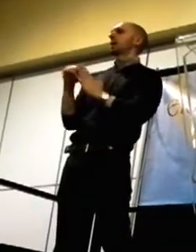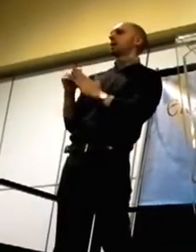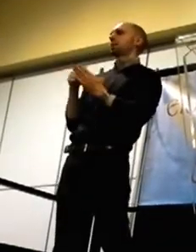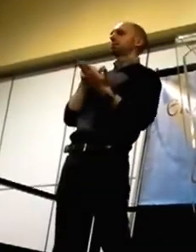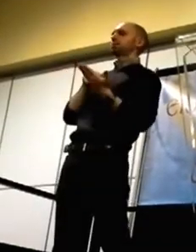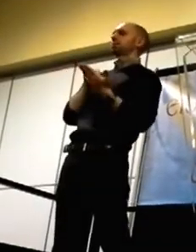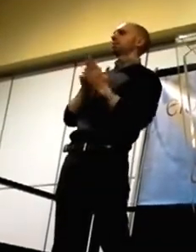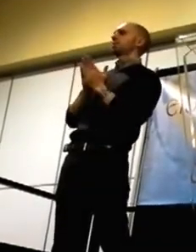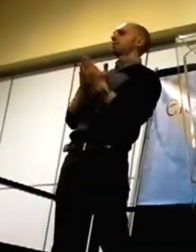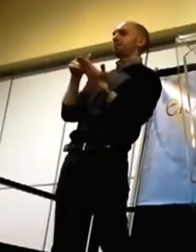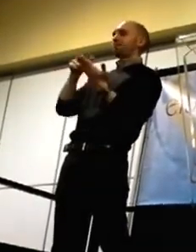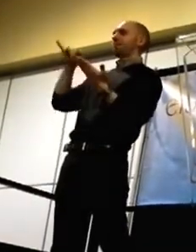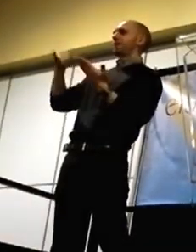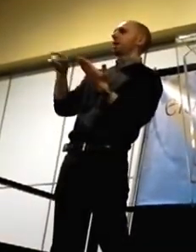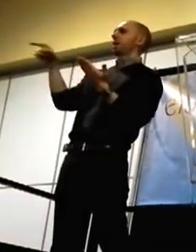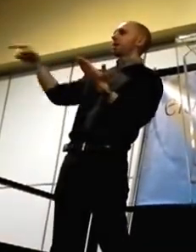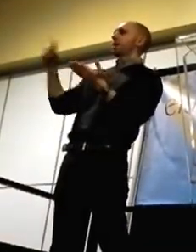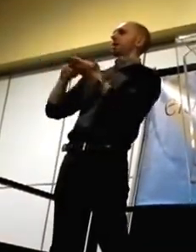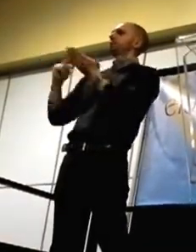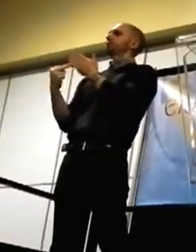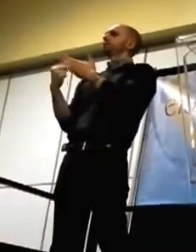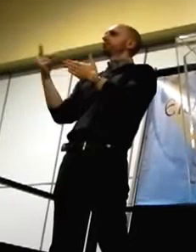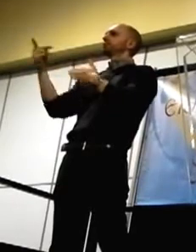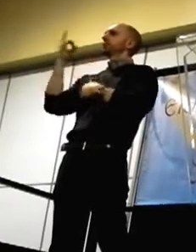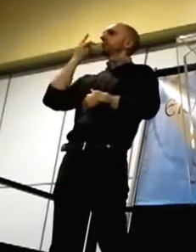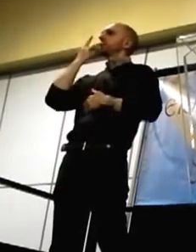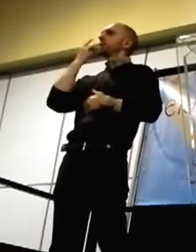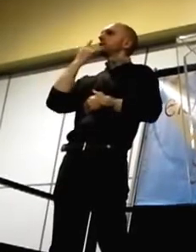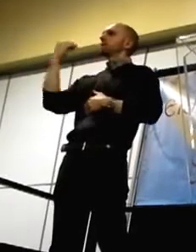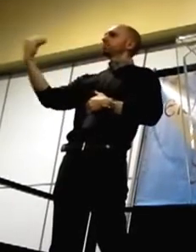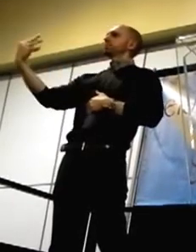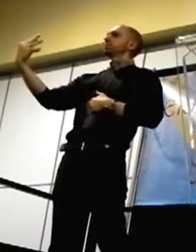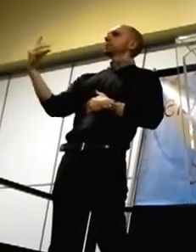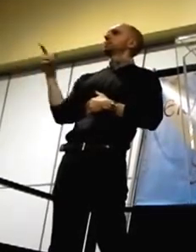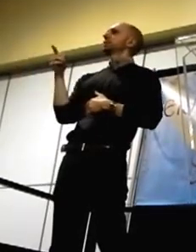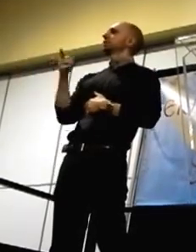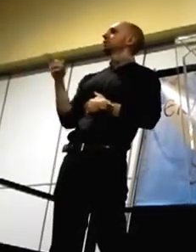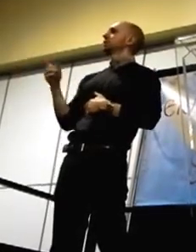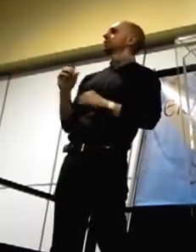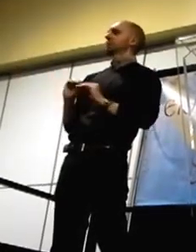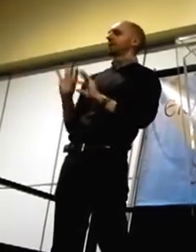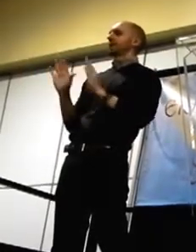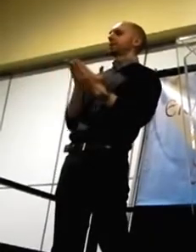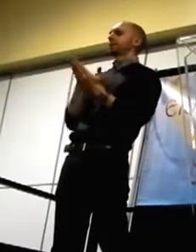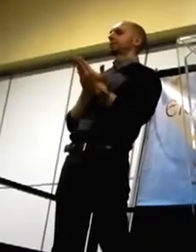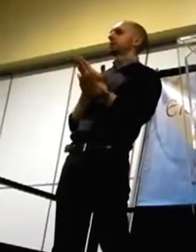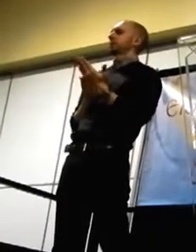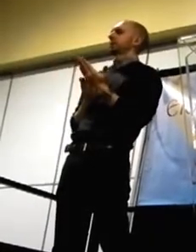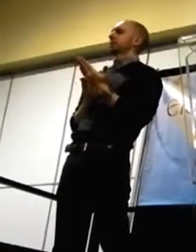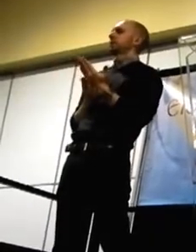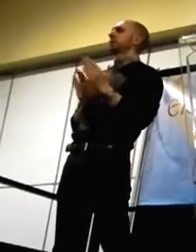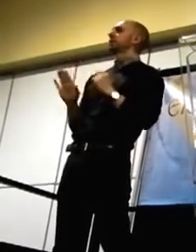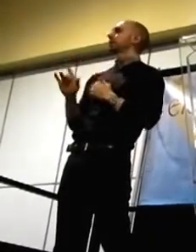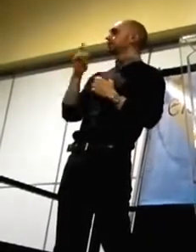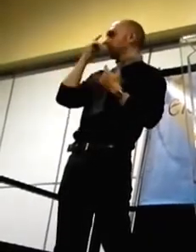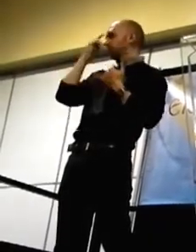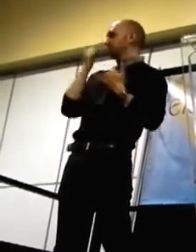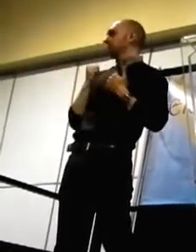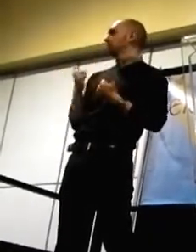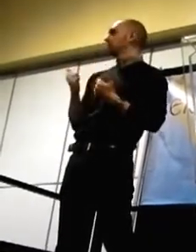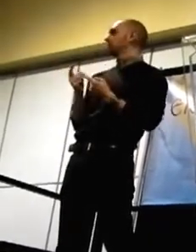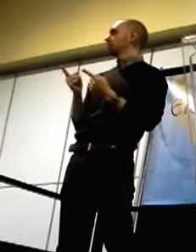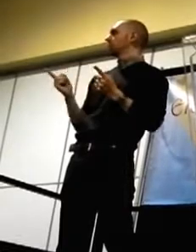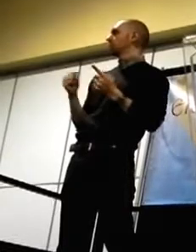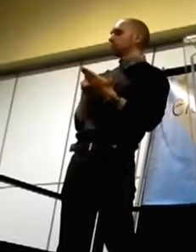clear. Your guidance is perfected for you and protected for you to follow. It's only up to you if you want to do it